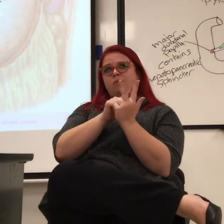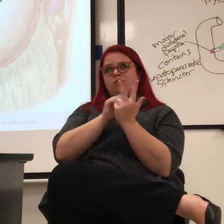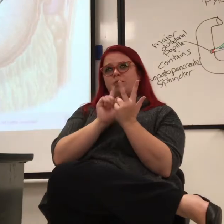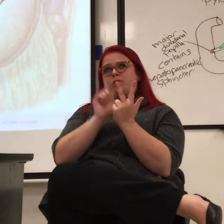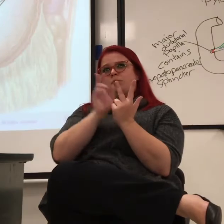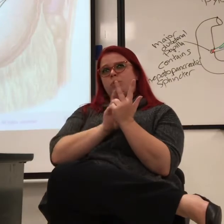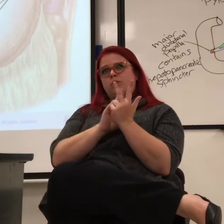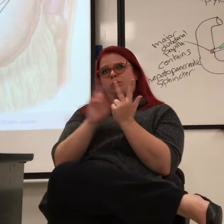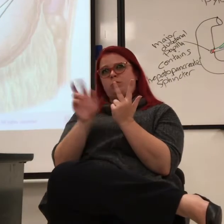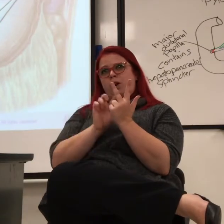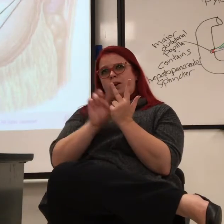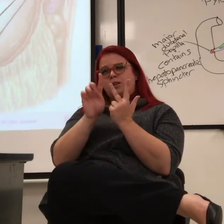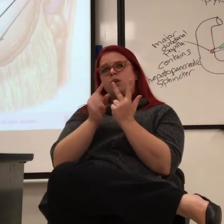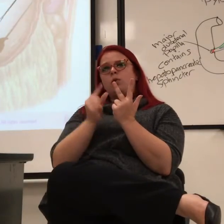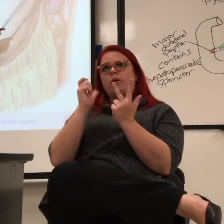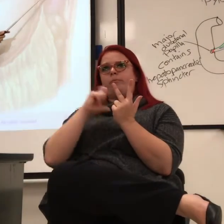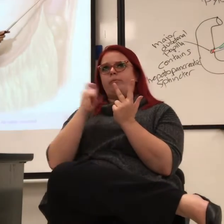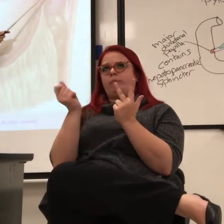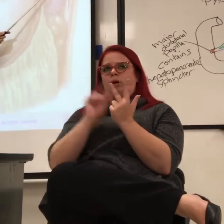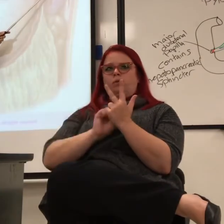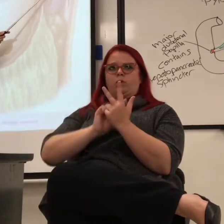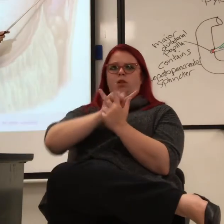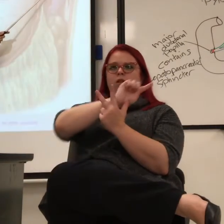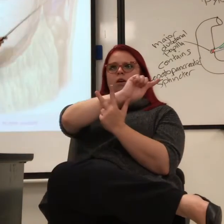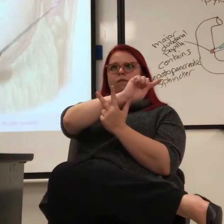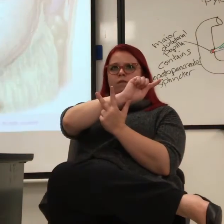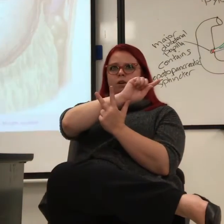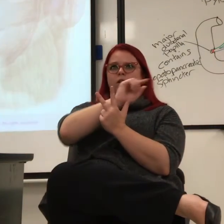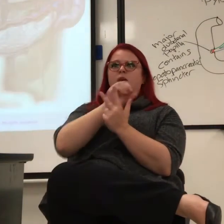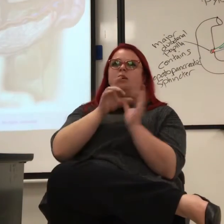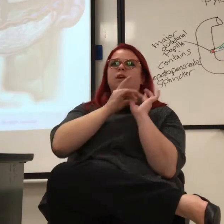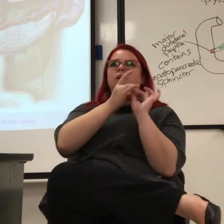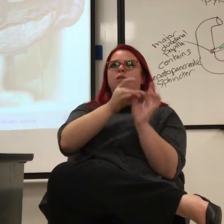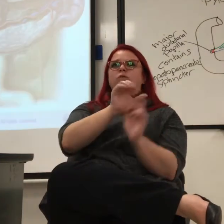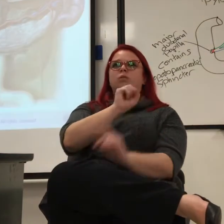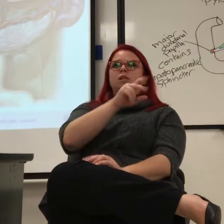big one that's going off to the left goes to spleen.